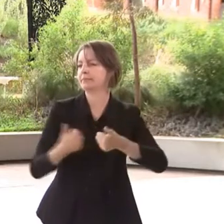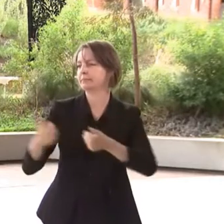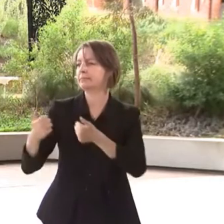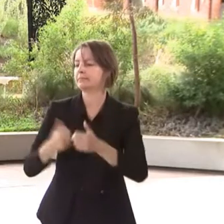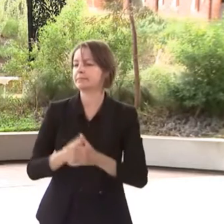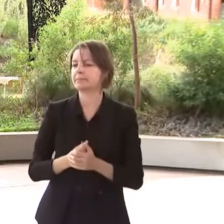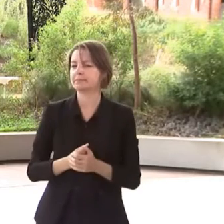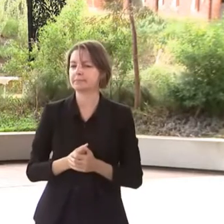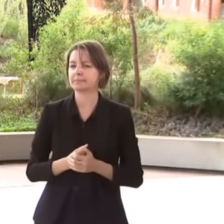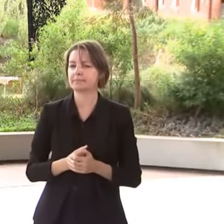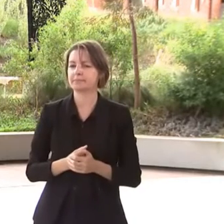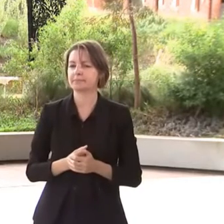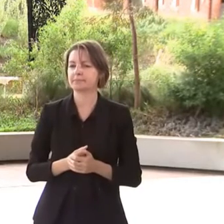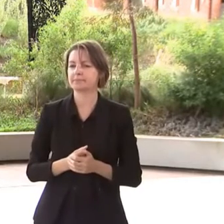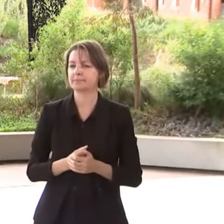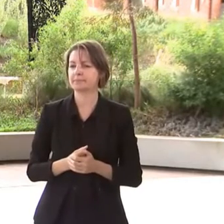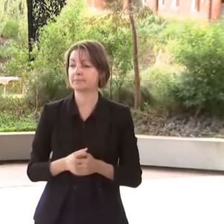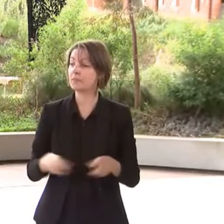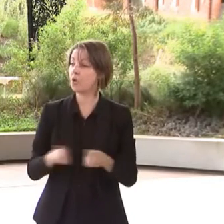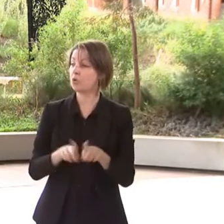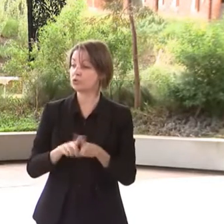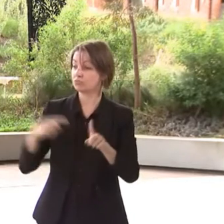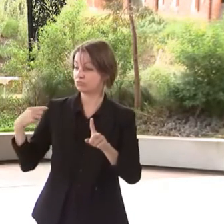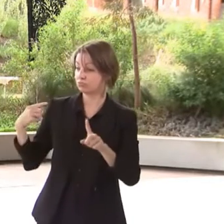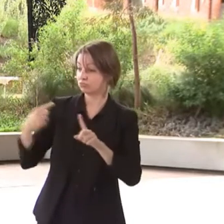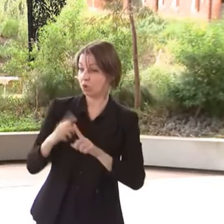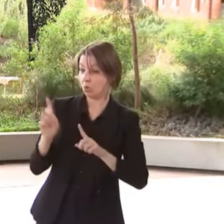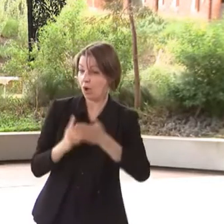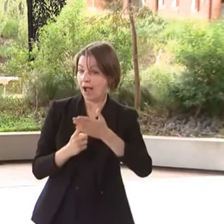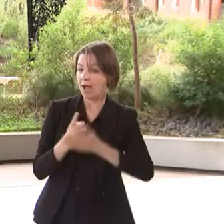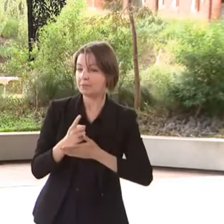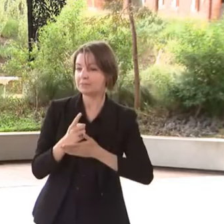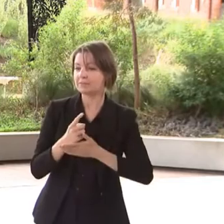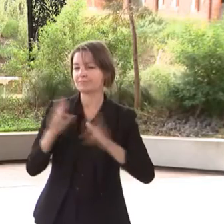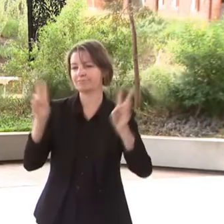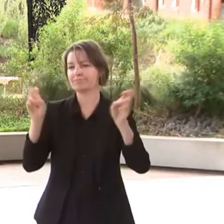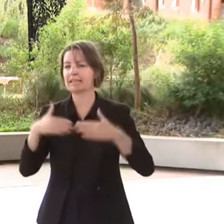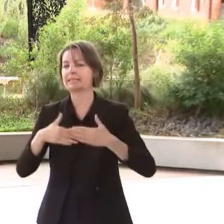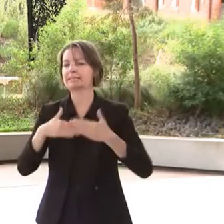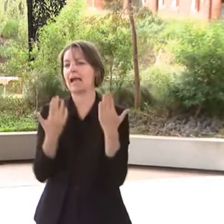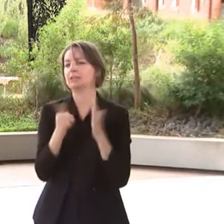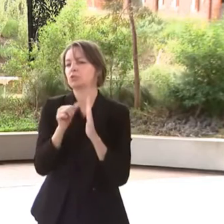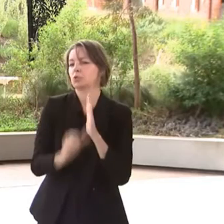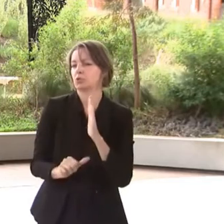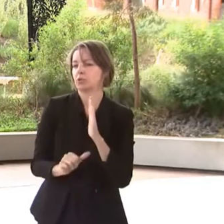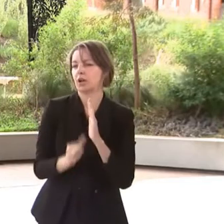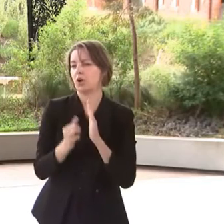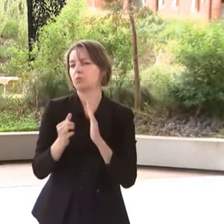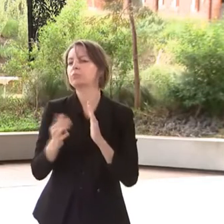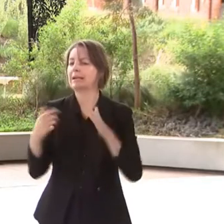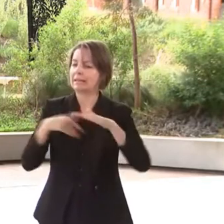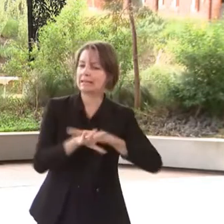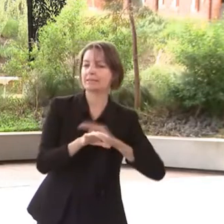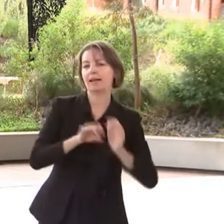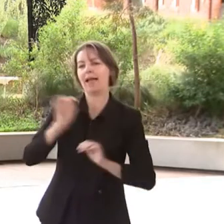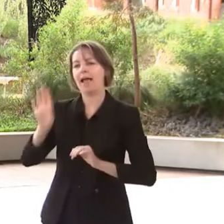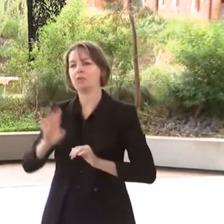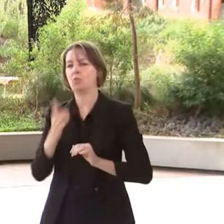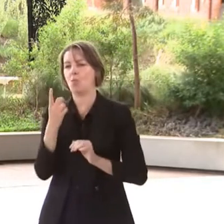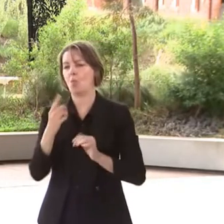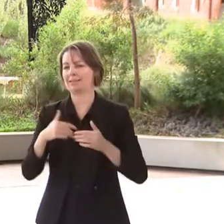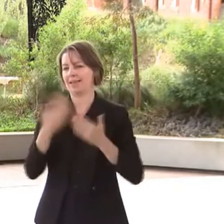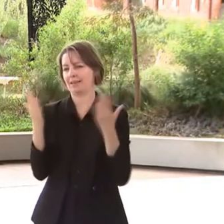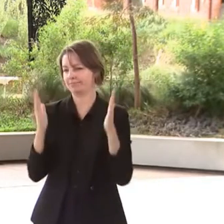other thing that we have kept going this time is day surgery procedures. So, there is a balance there, but we